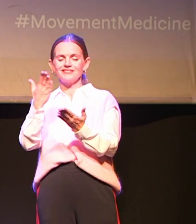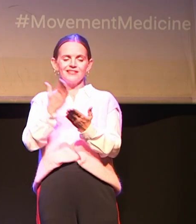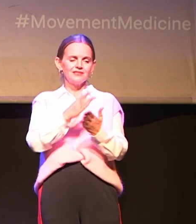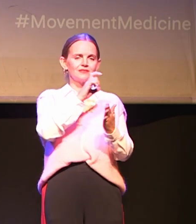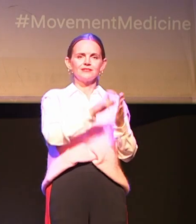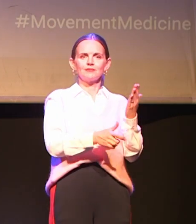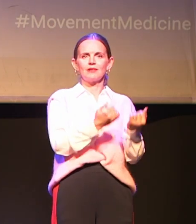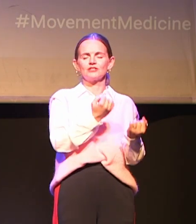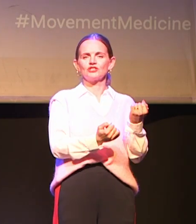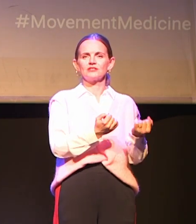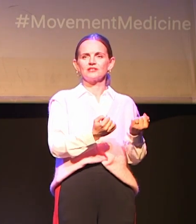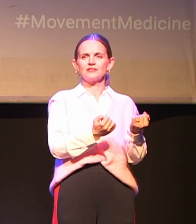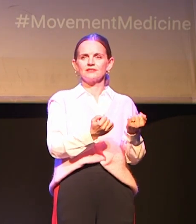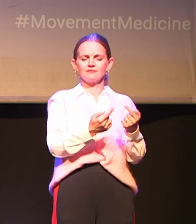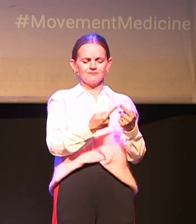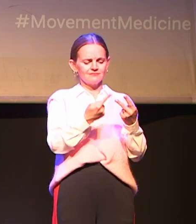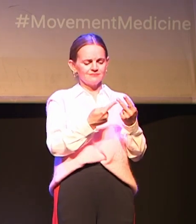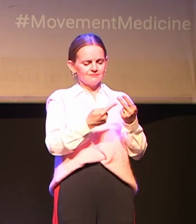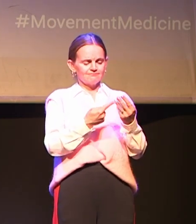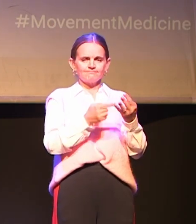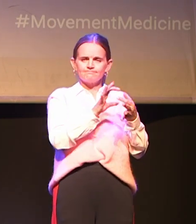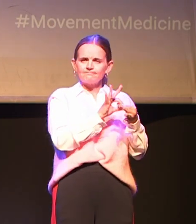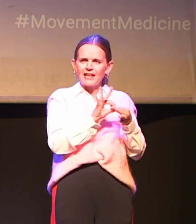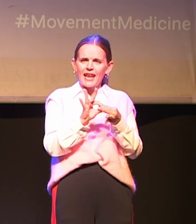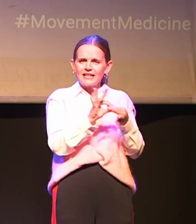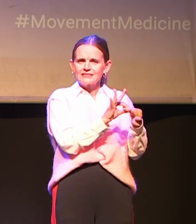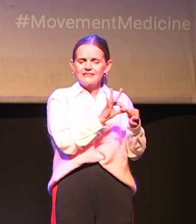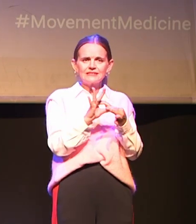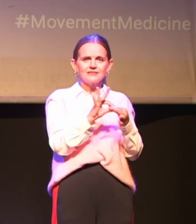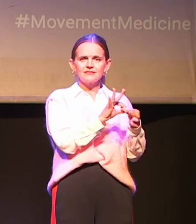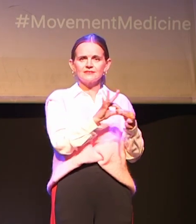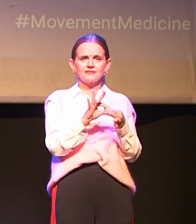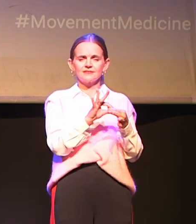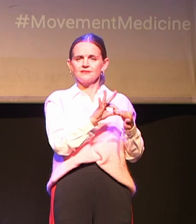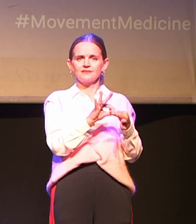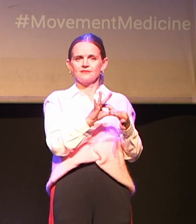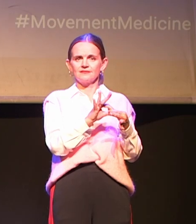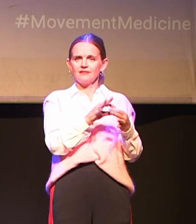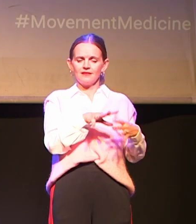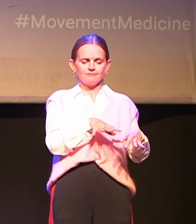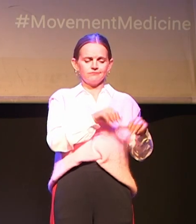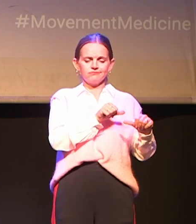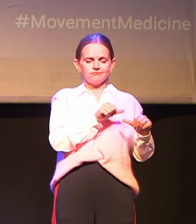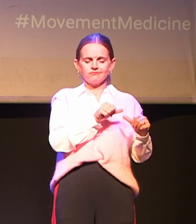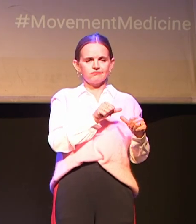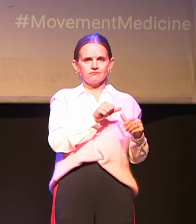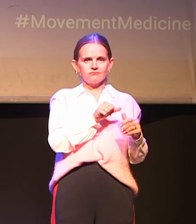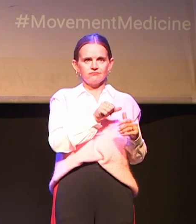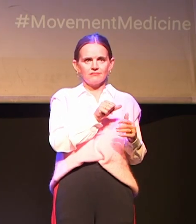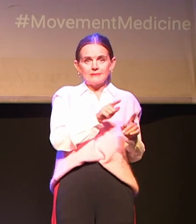at which those are so deeply connected and the impulses are almost the same in a